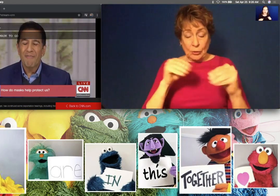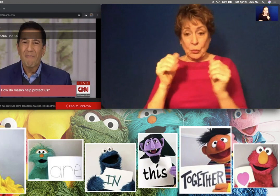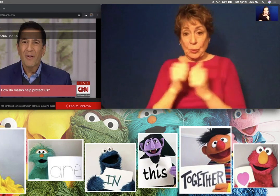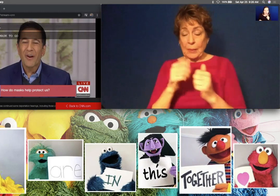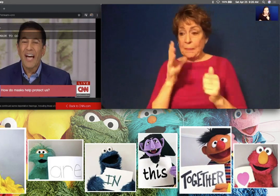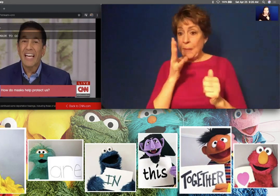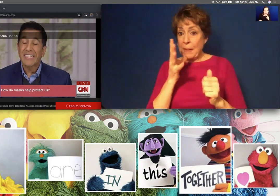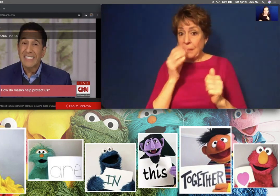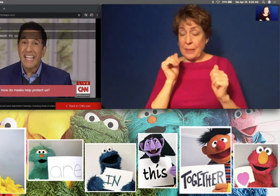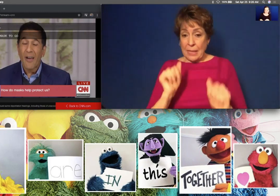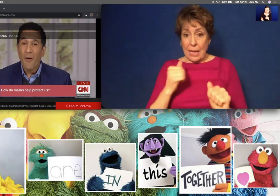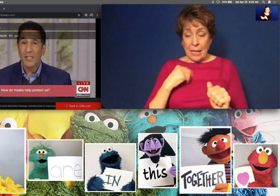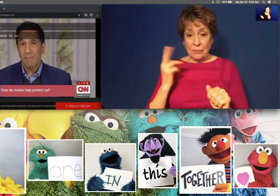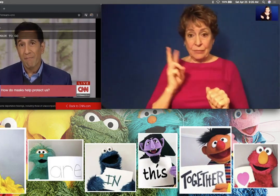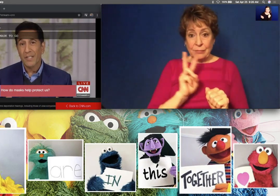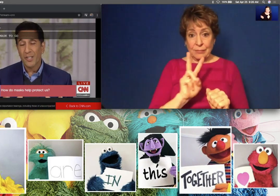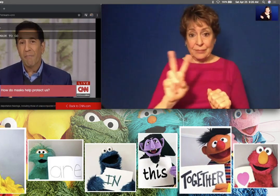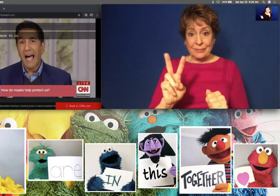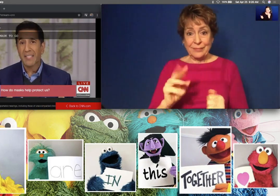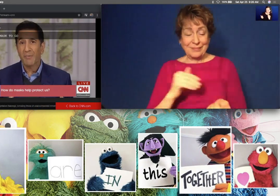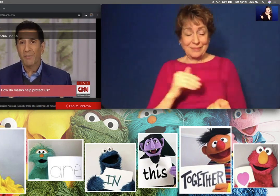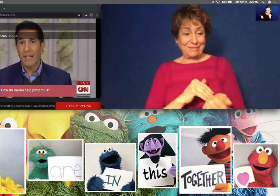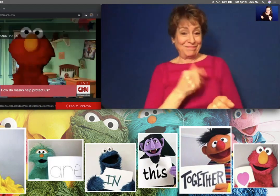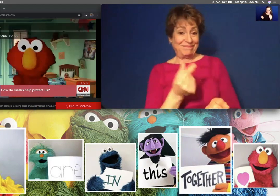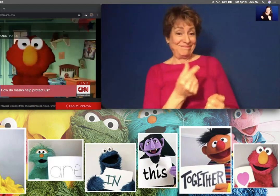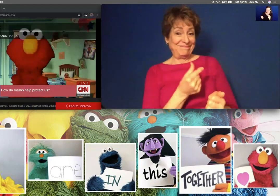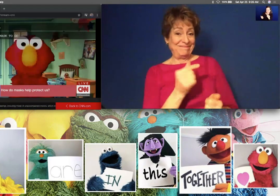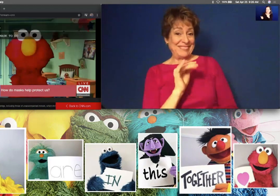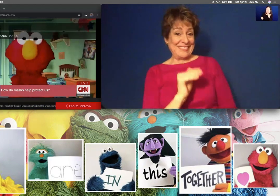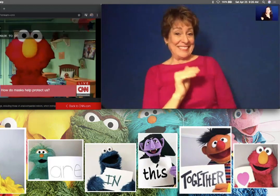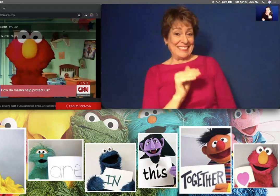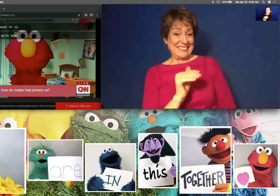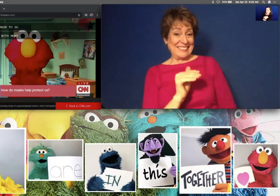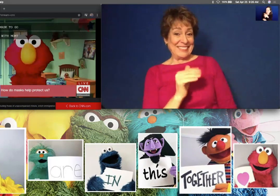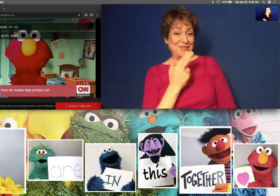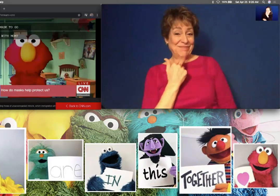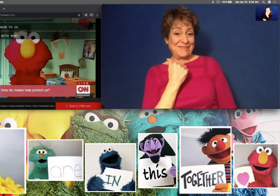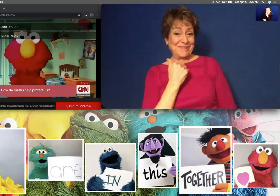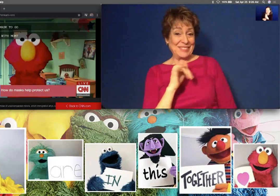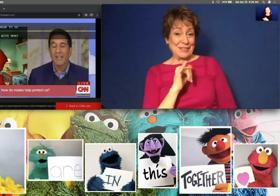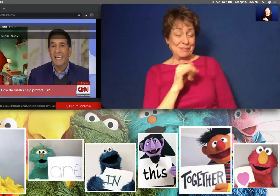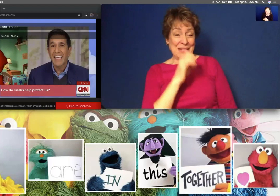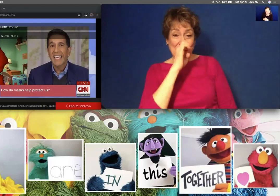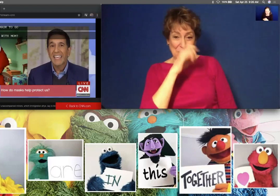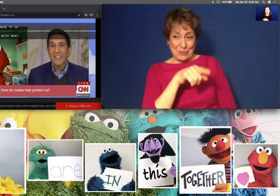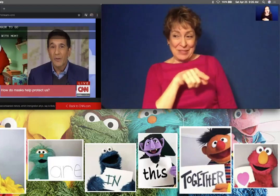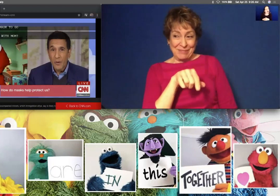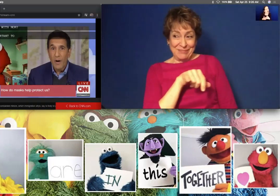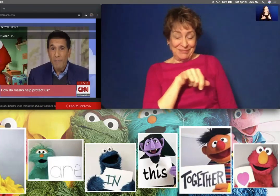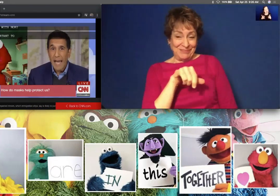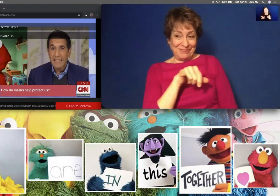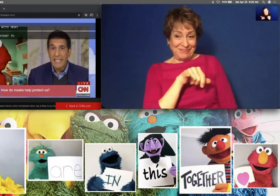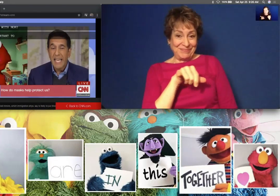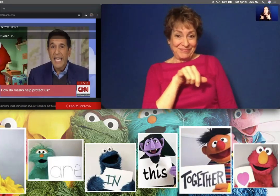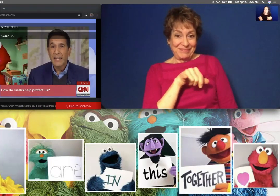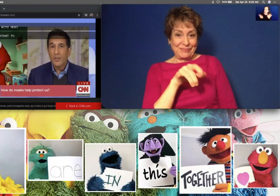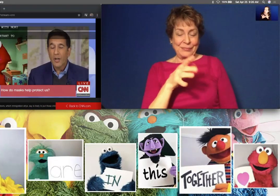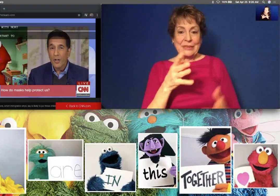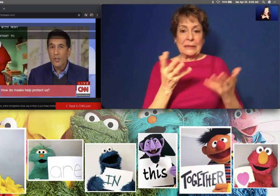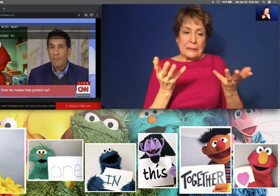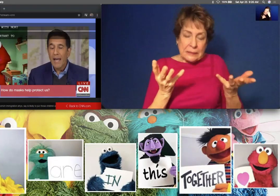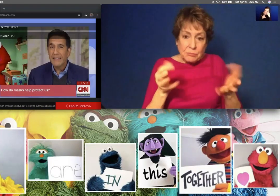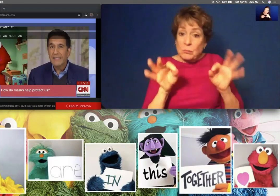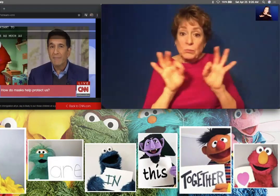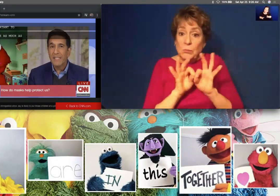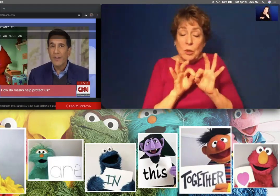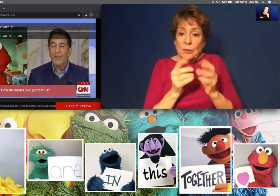important to remember to stay home as much as possible, Edward. That's the first thing. But if you do have to go out in public, you can wear a mask, and you should